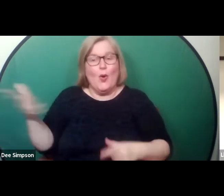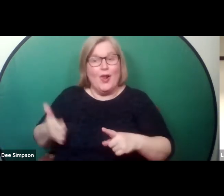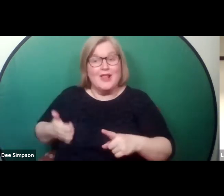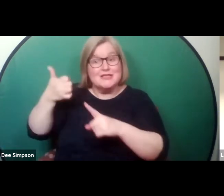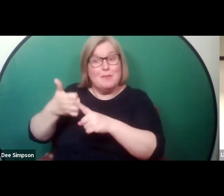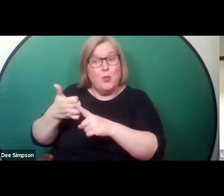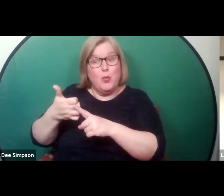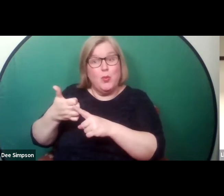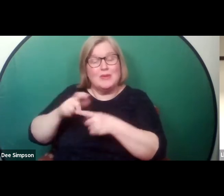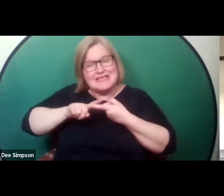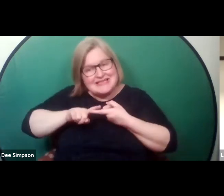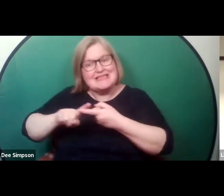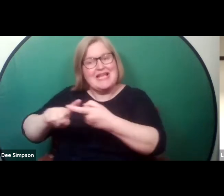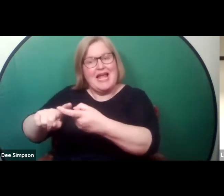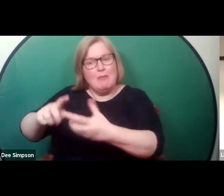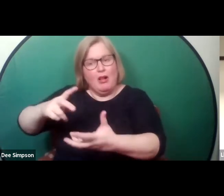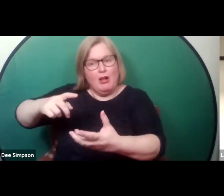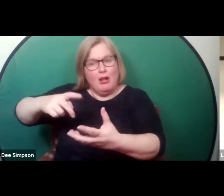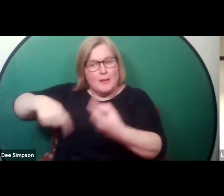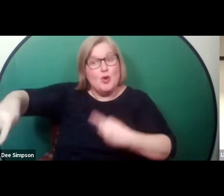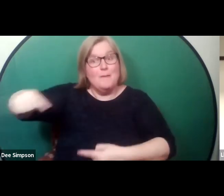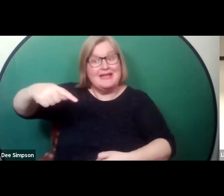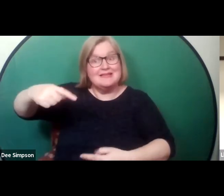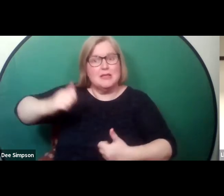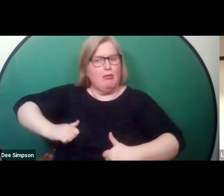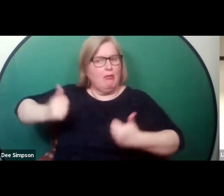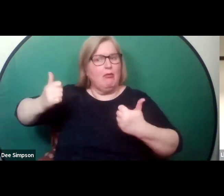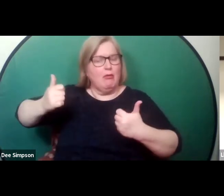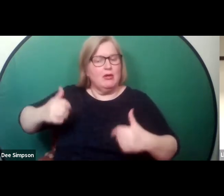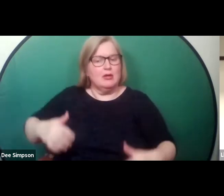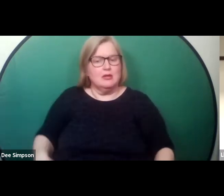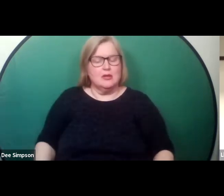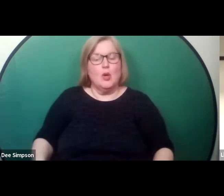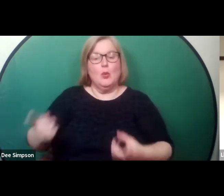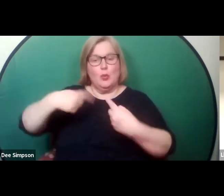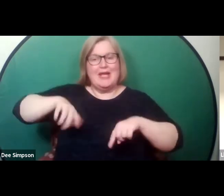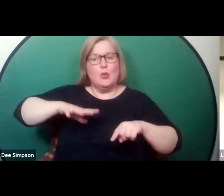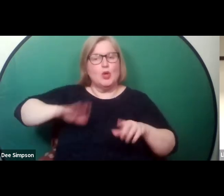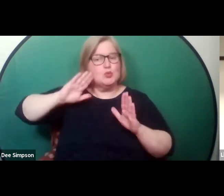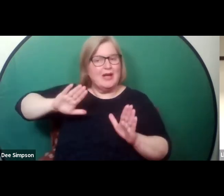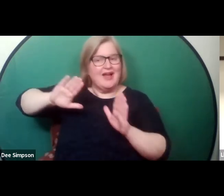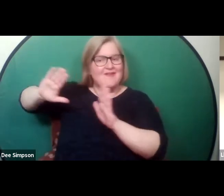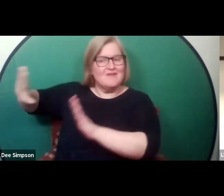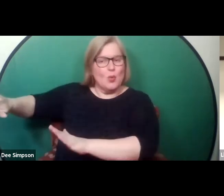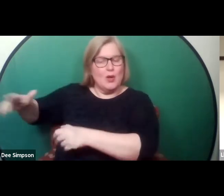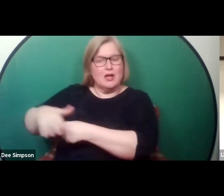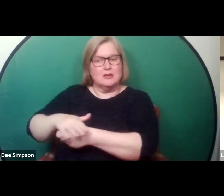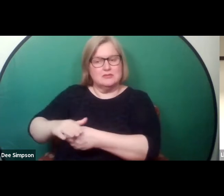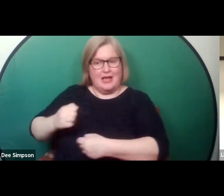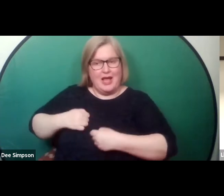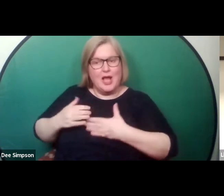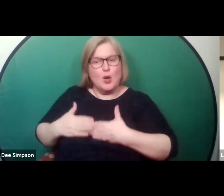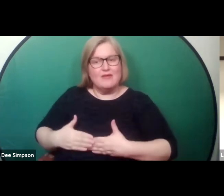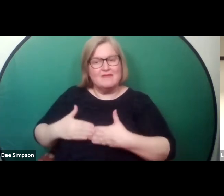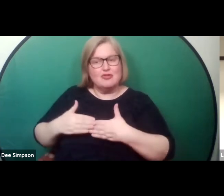supporting sustainable mobility. And we want to avoid any situation where our